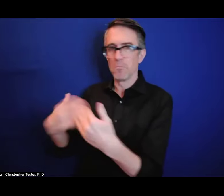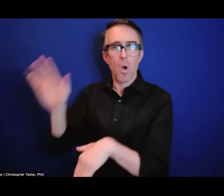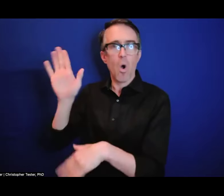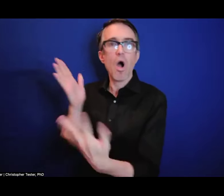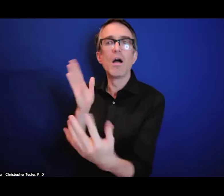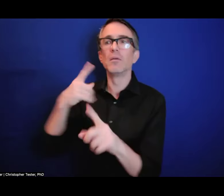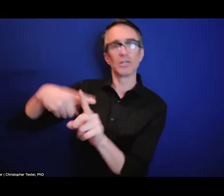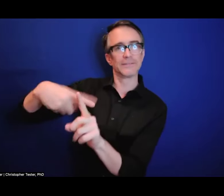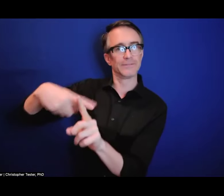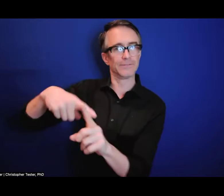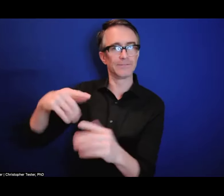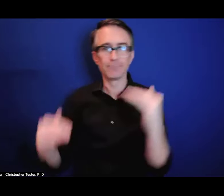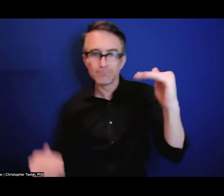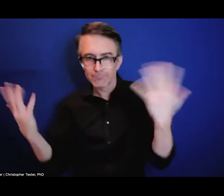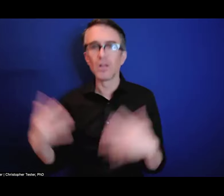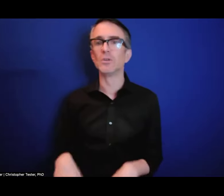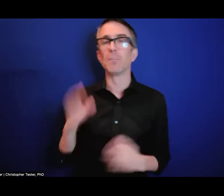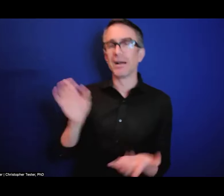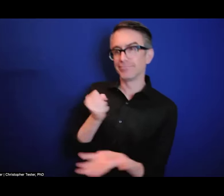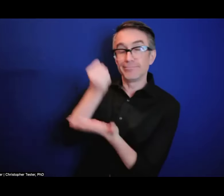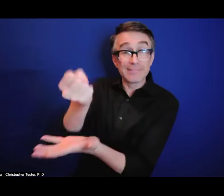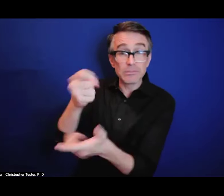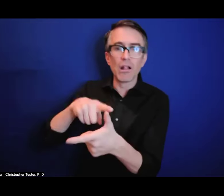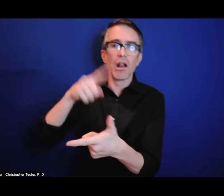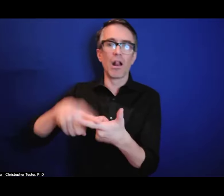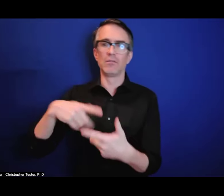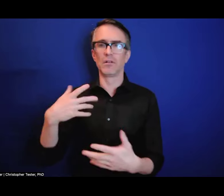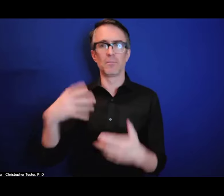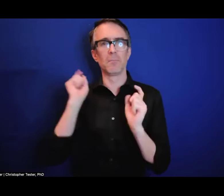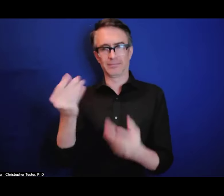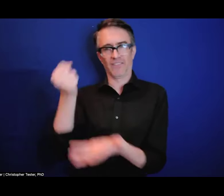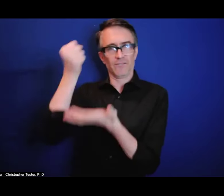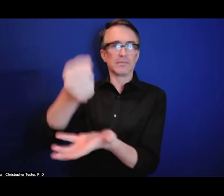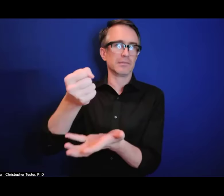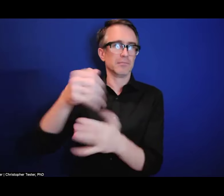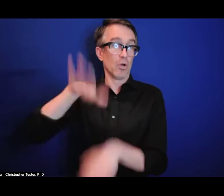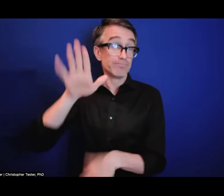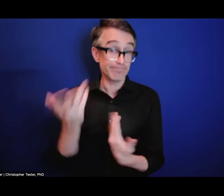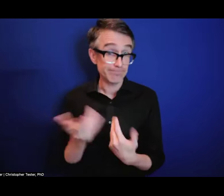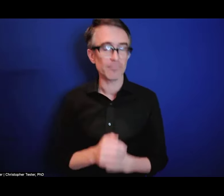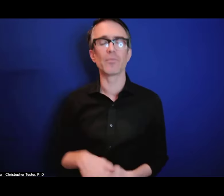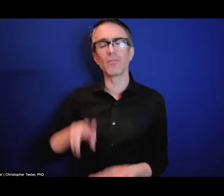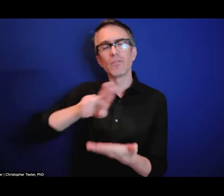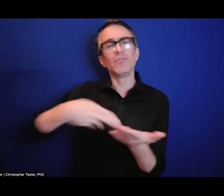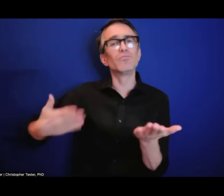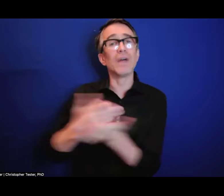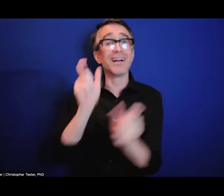underscore, obligates the right of persons with disabilities to the highest attainable standard of health without